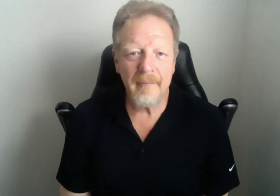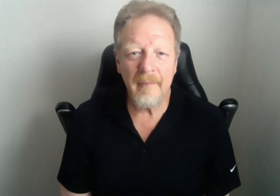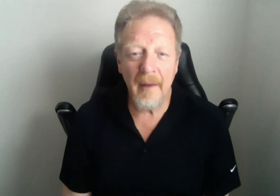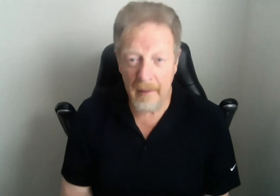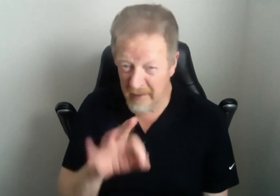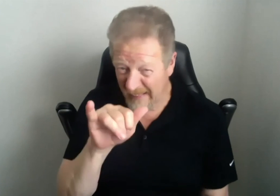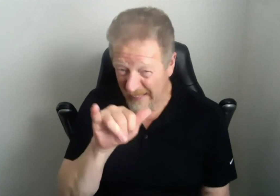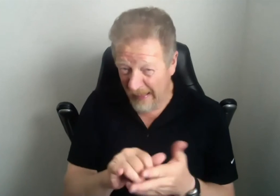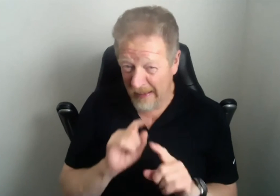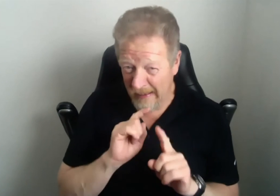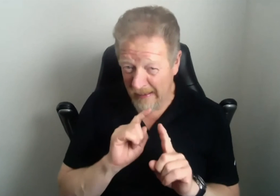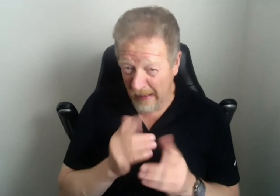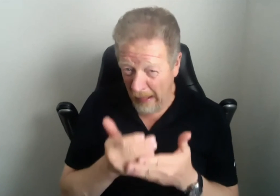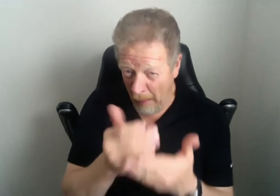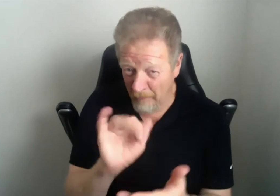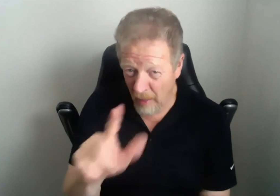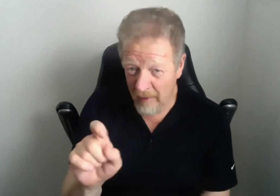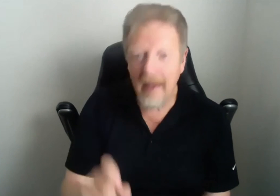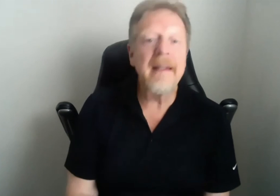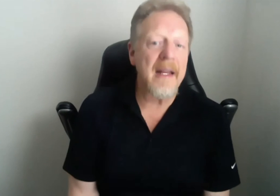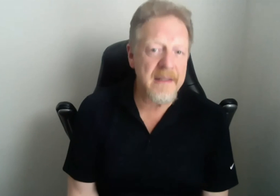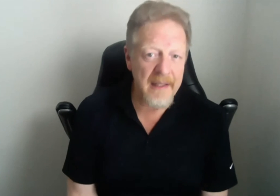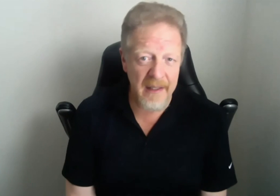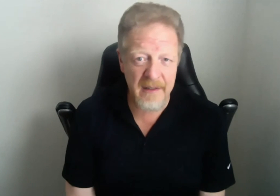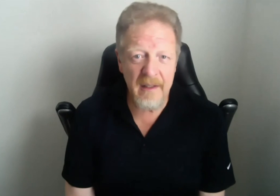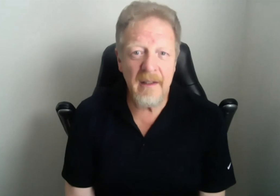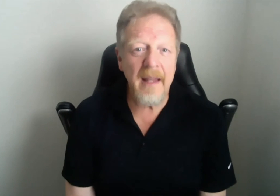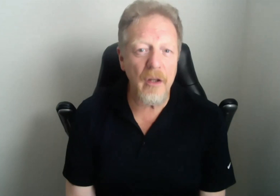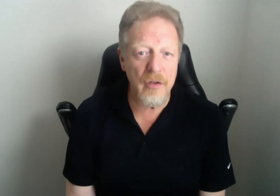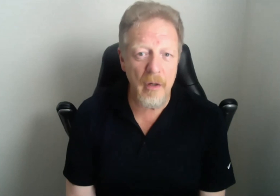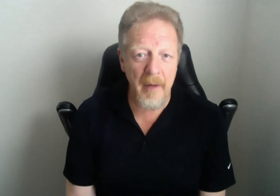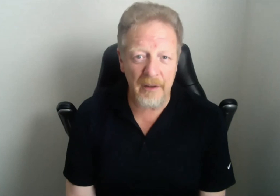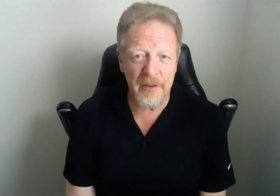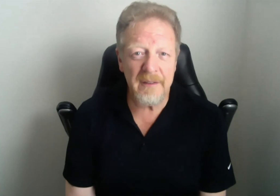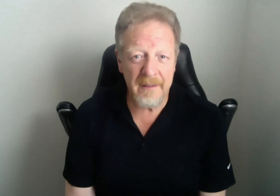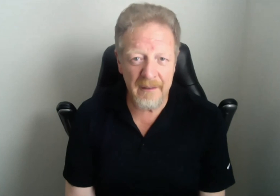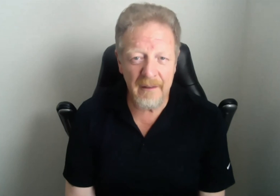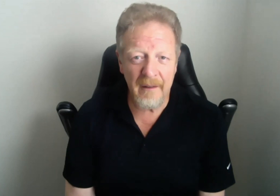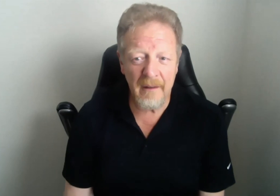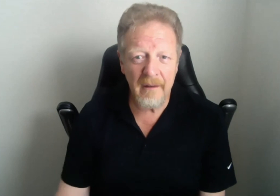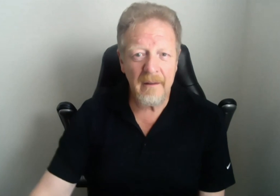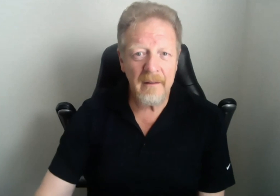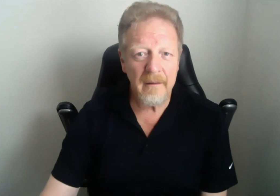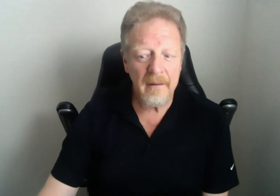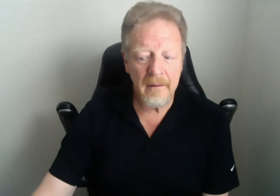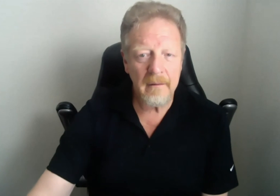Is that helpful? Yes, it is. Thank you so much.